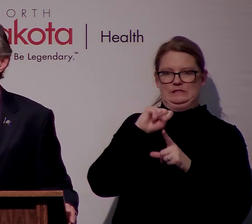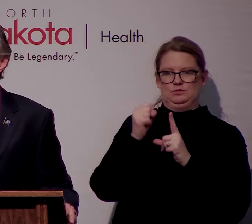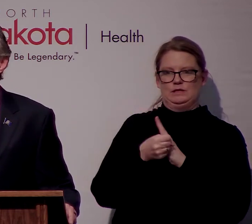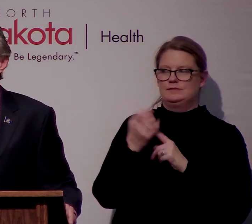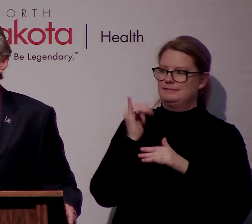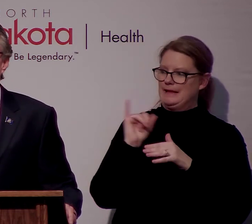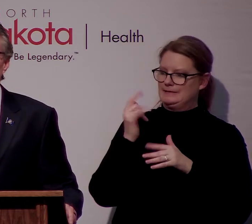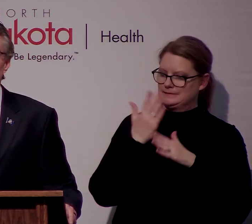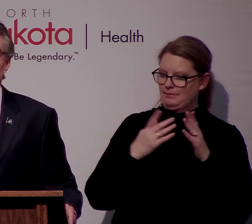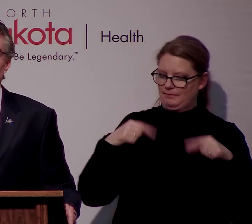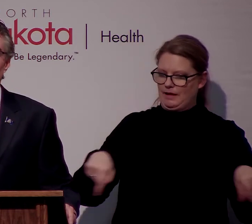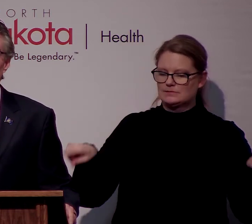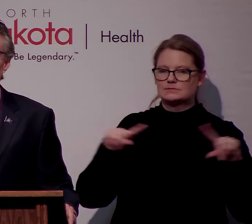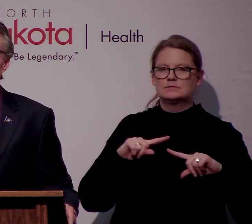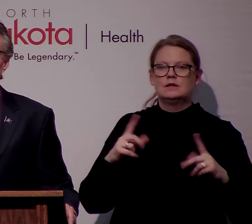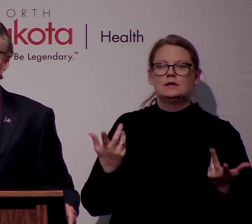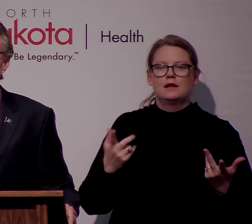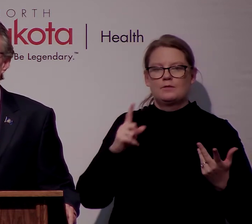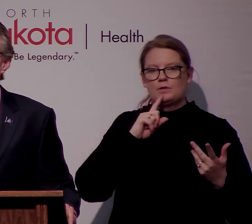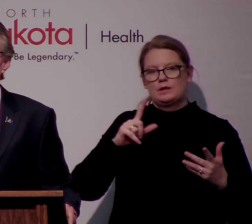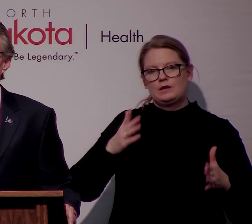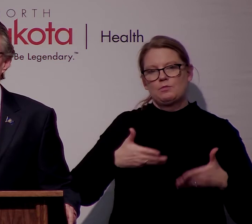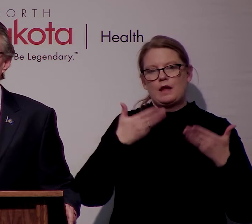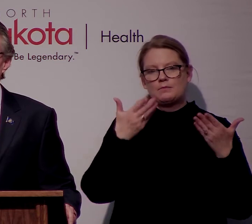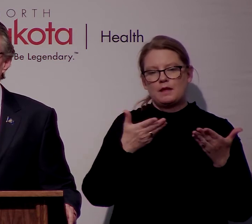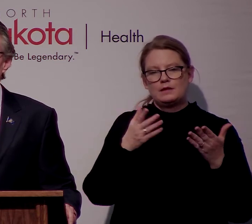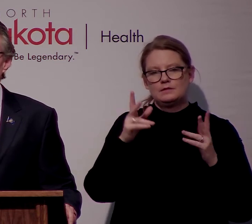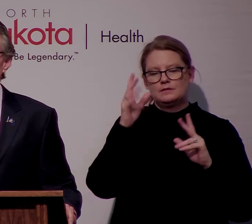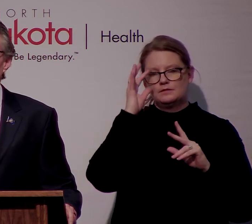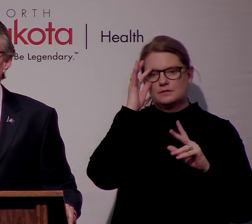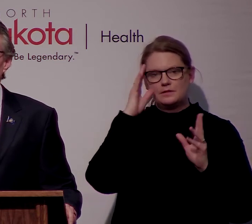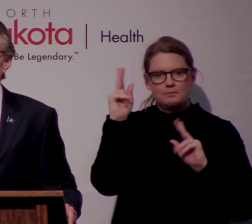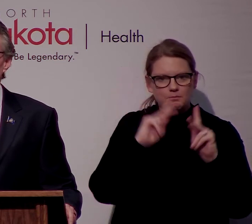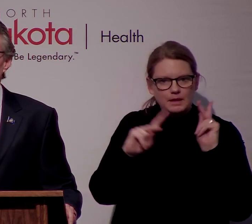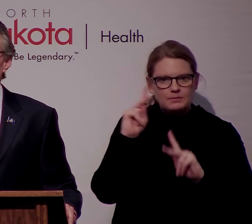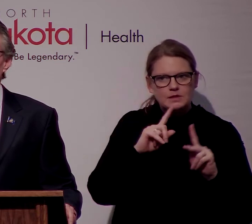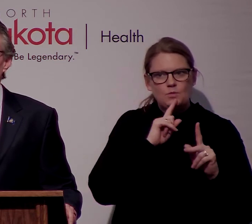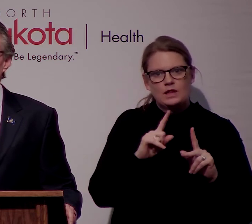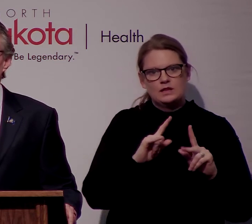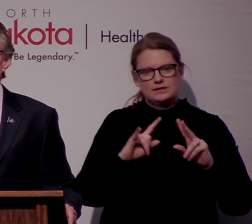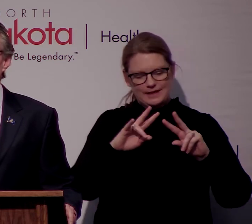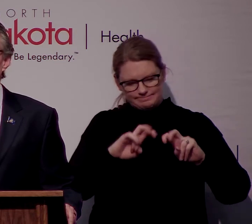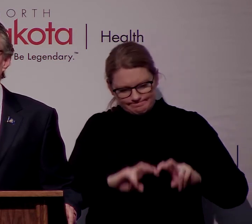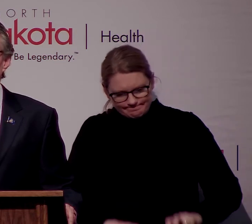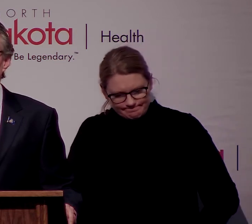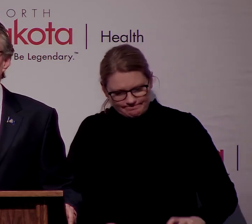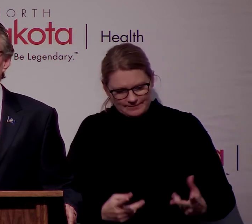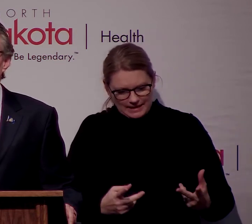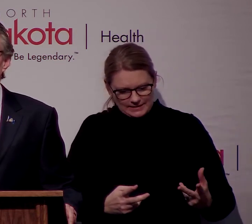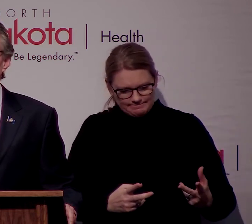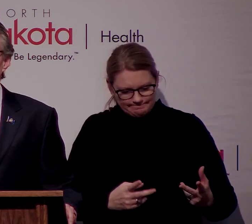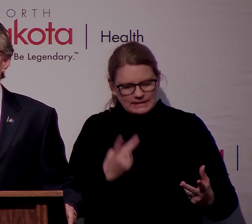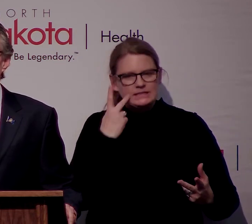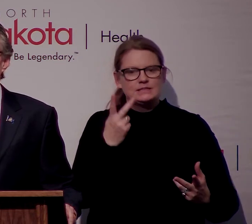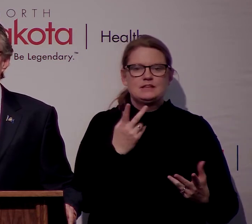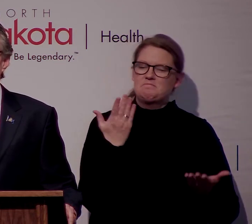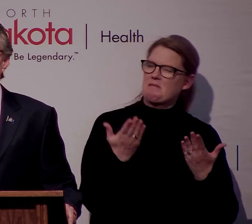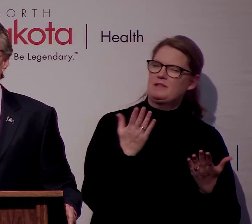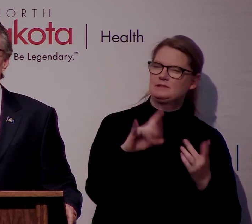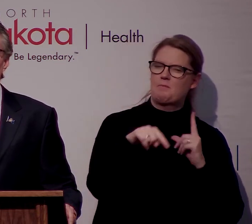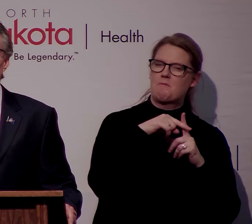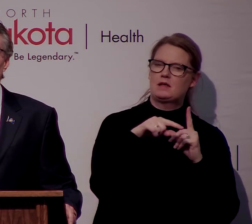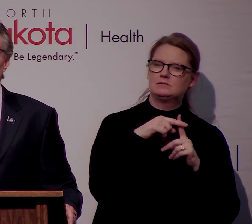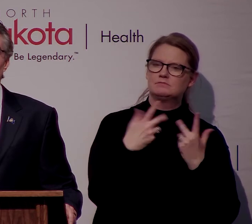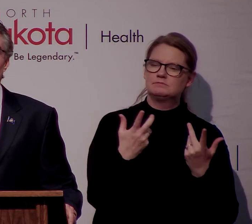up here are, I would just recommend for people to honestly take a look at this and see how this could be a positive for them to get